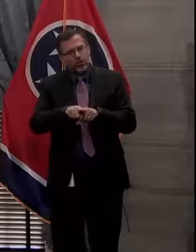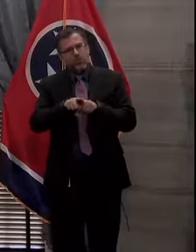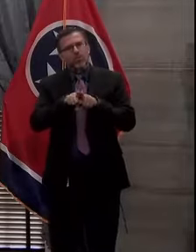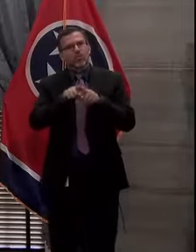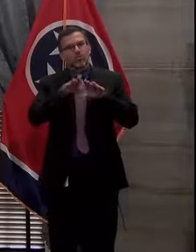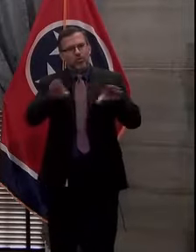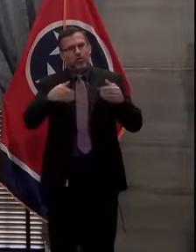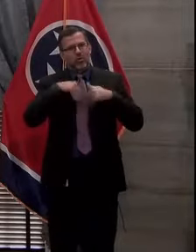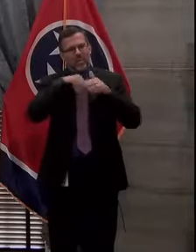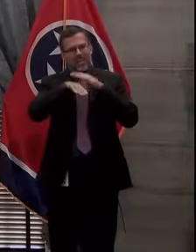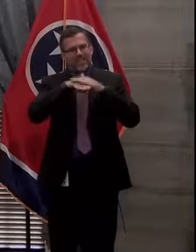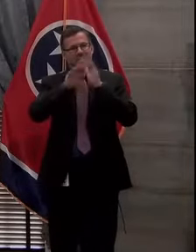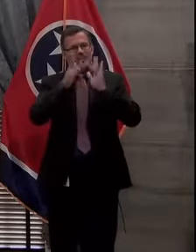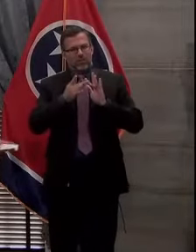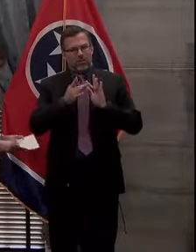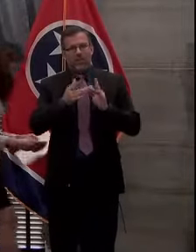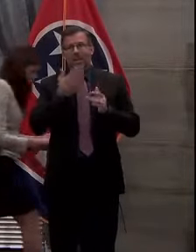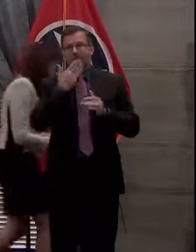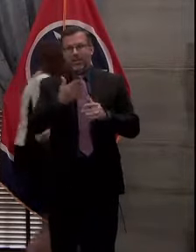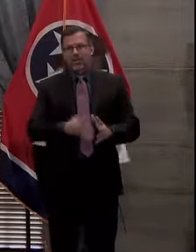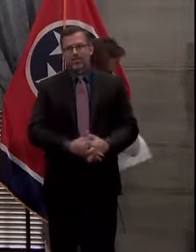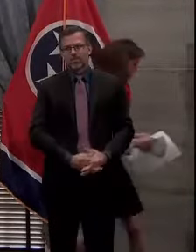that. Thank you.